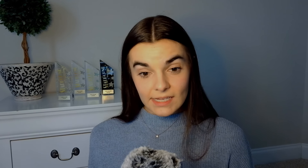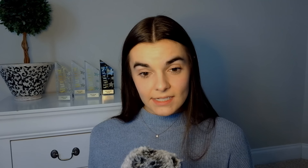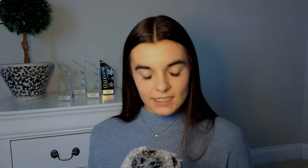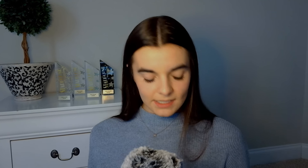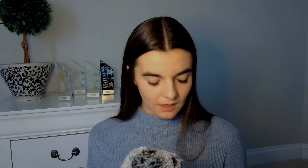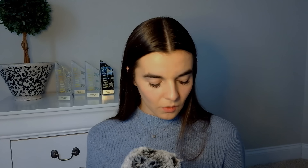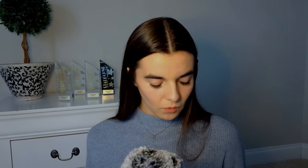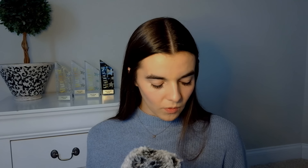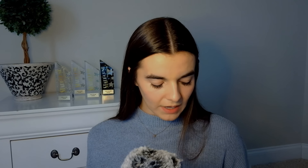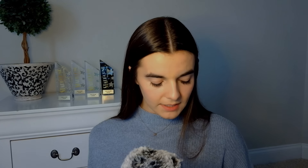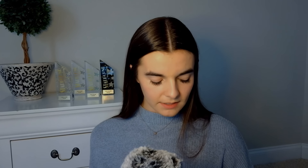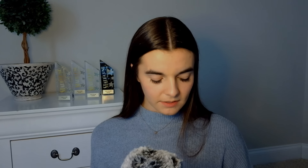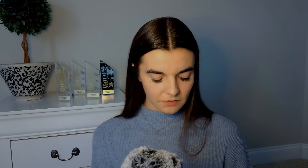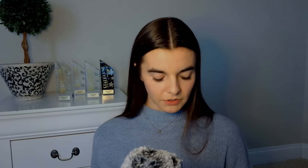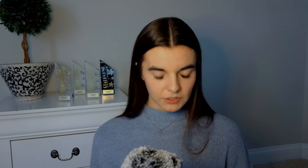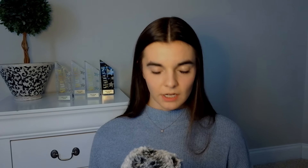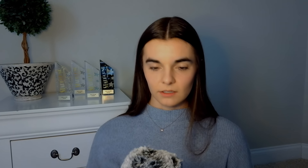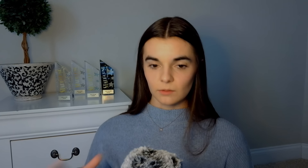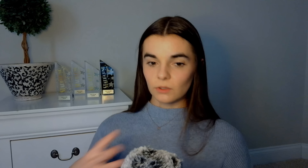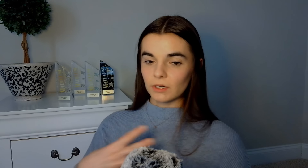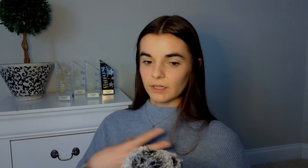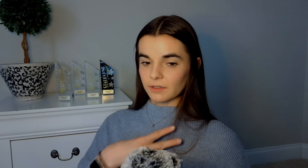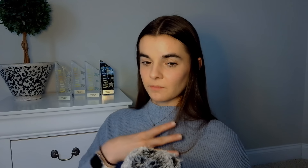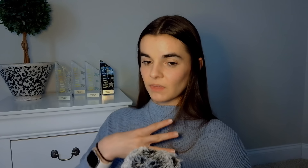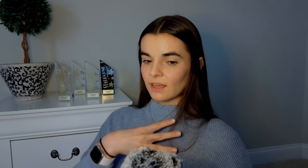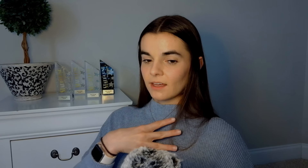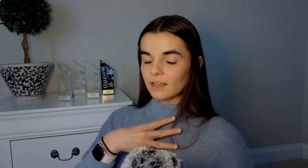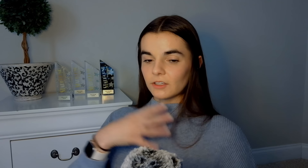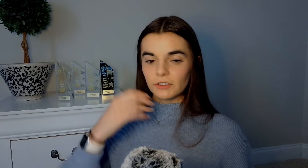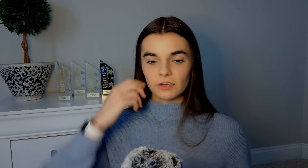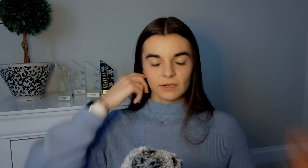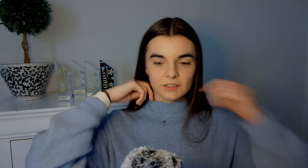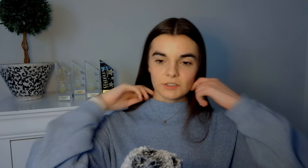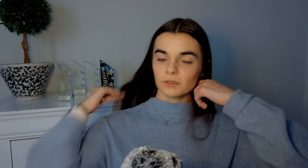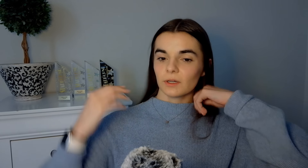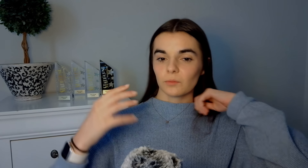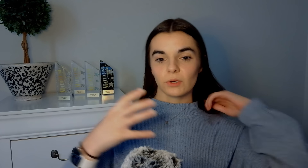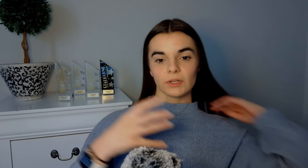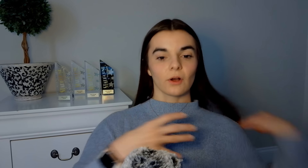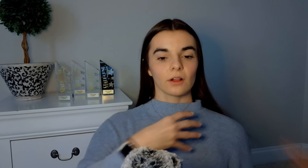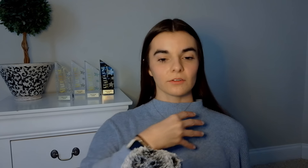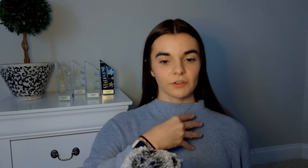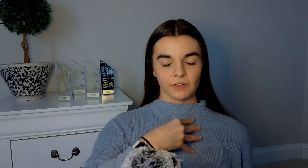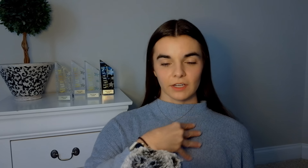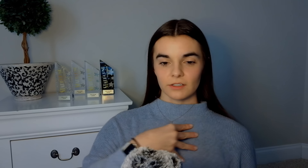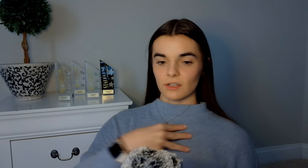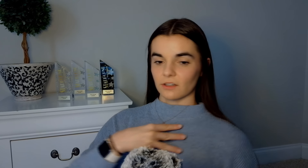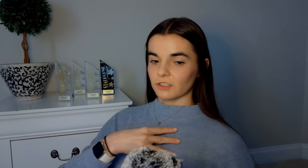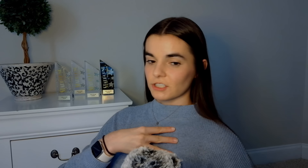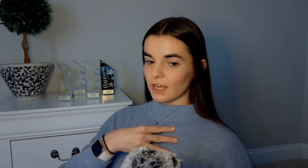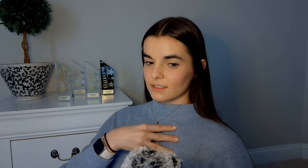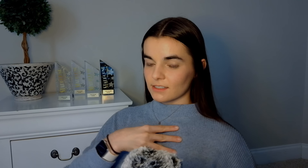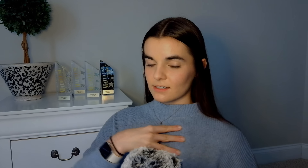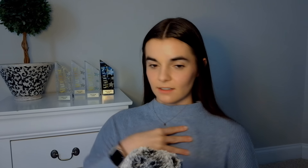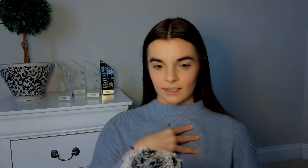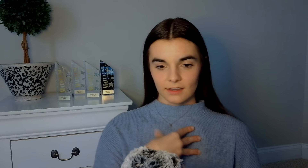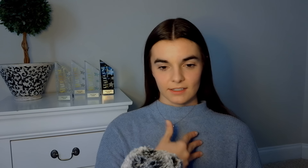White. White is the first color we'll learn. You're going to put all of your fingers on your chest like